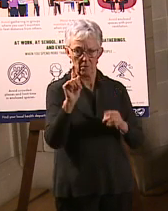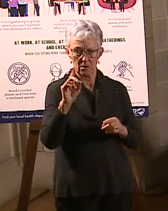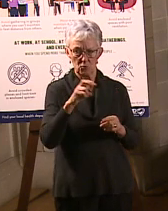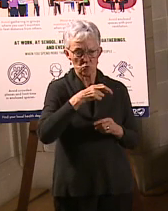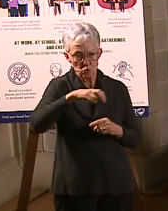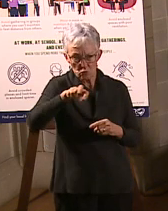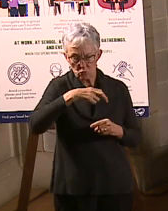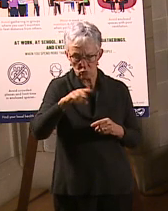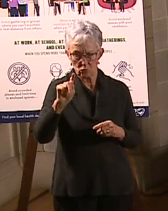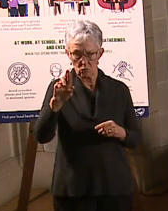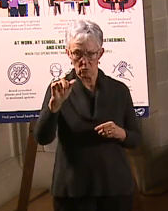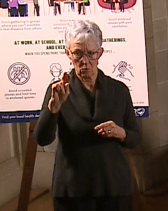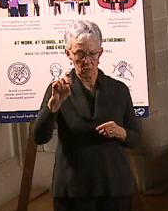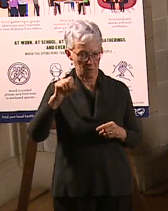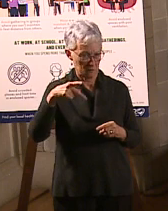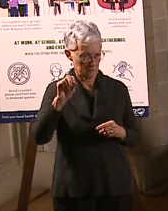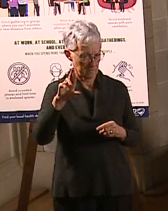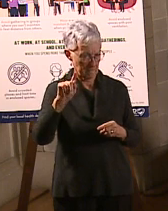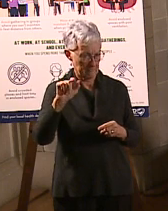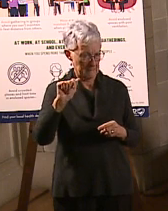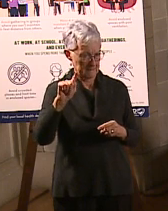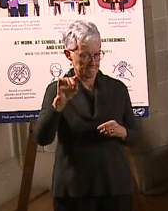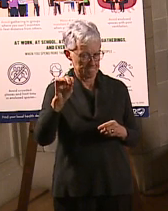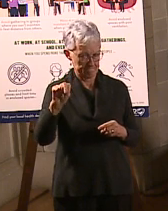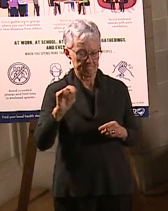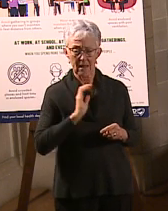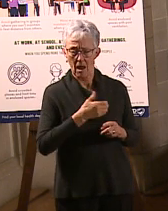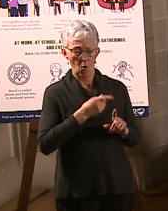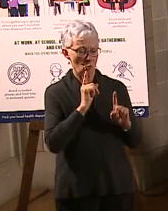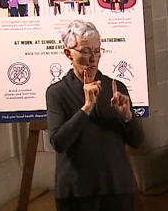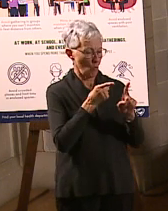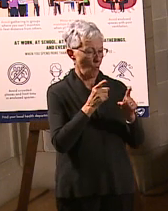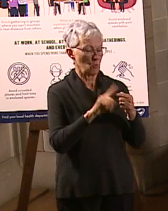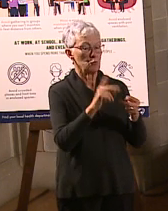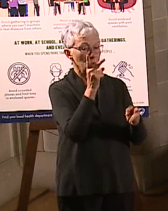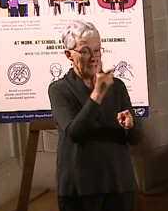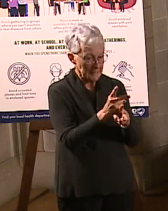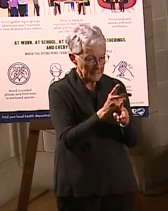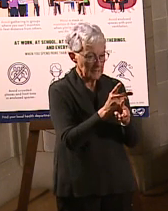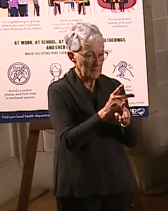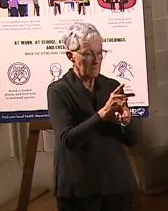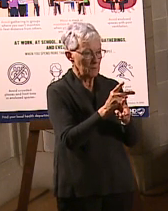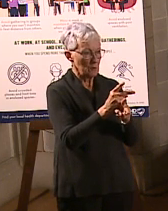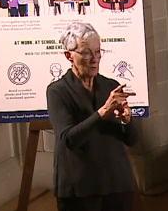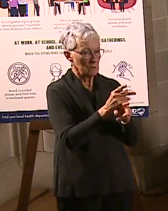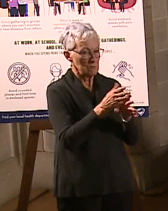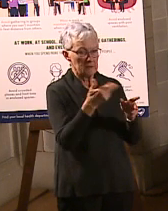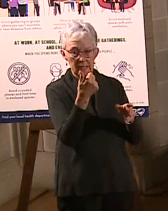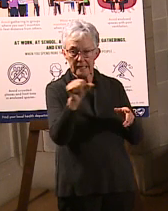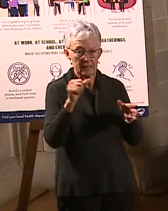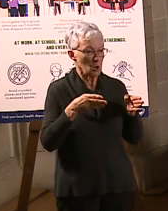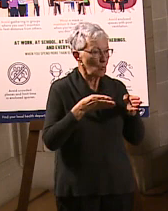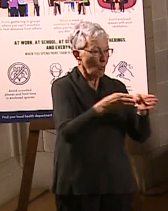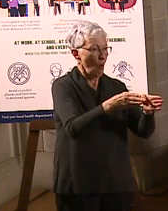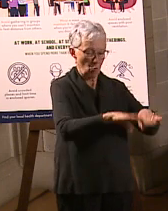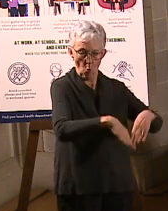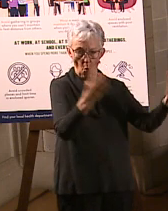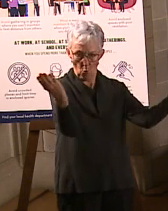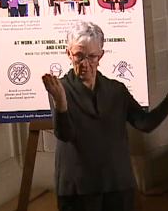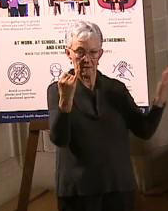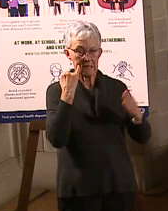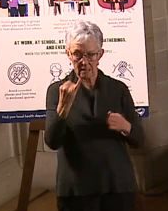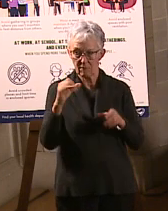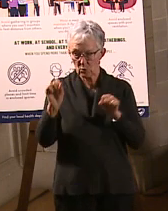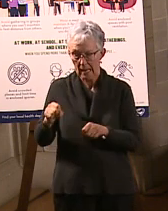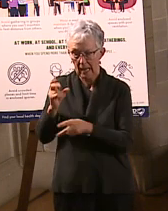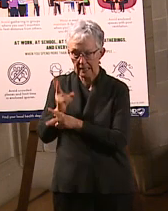and traffic flowing. As long as the snow removal equipment can keep up with that demand, that will be a